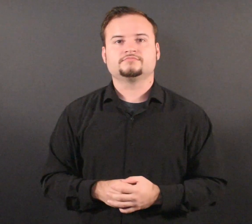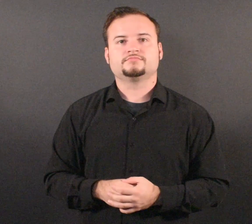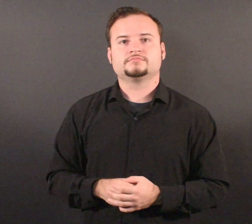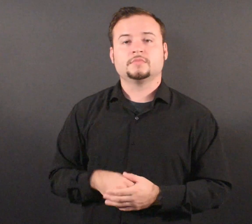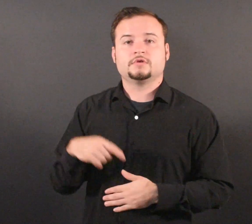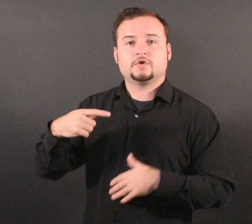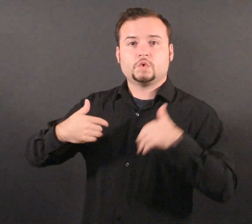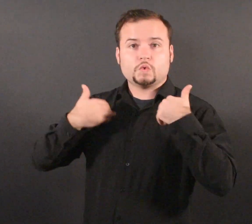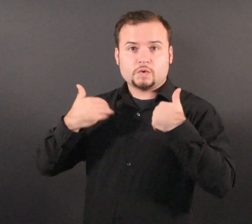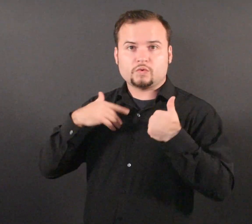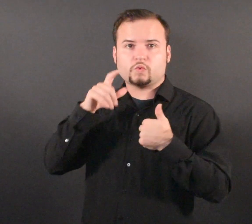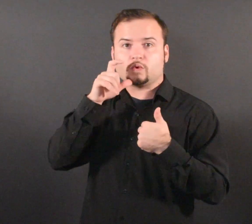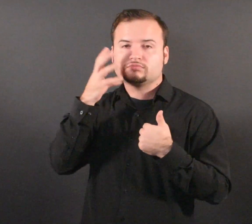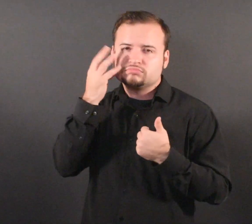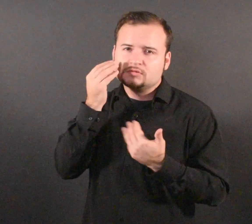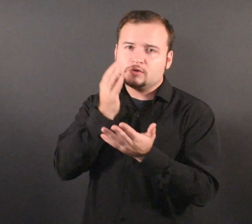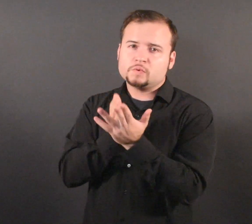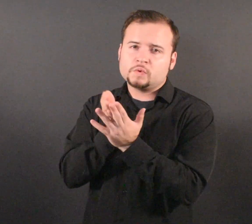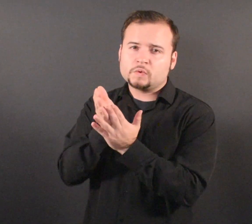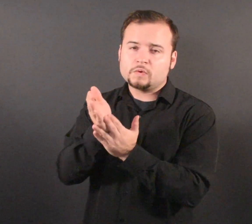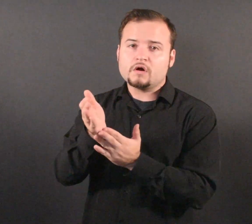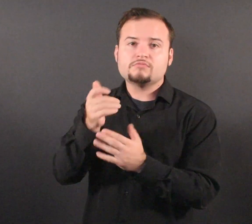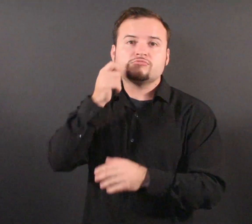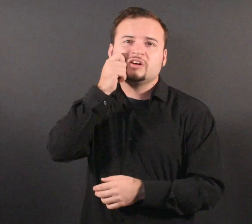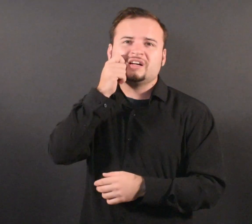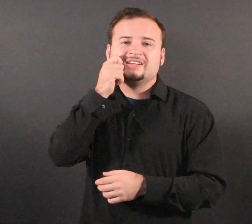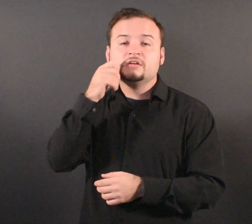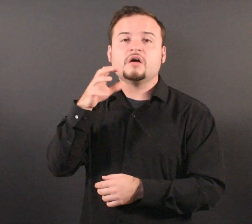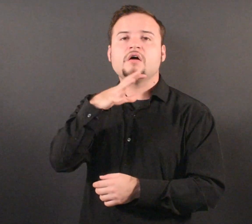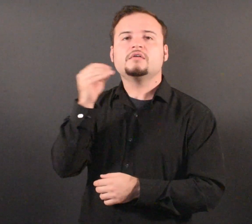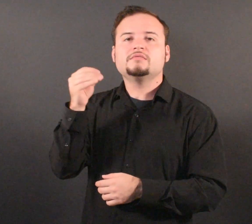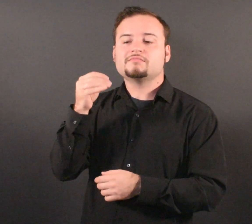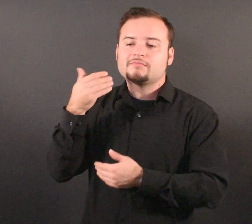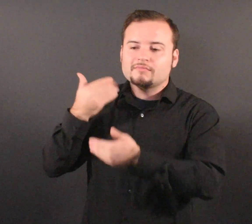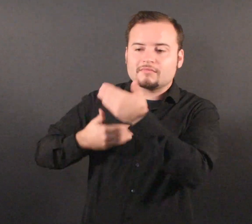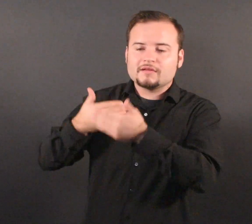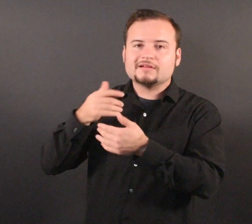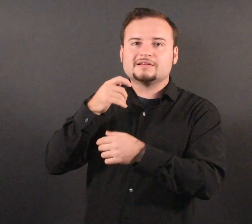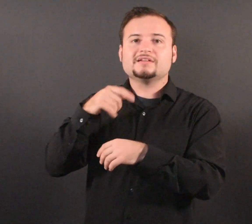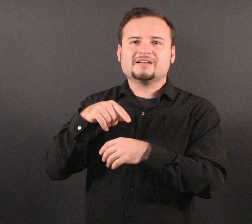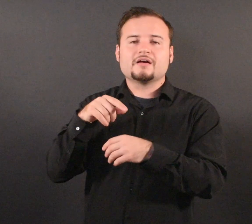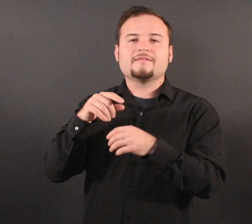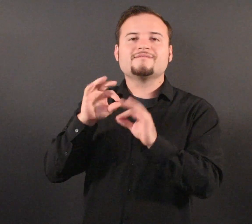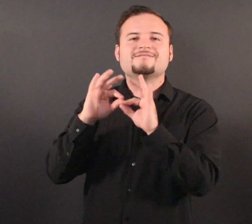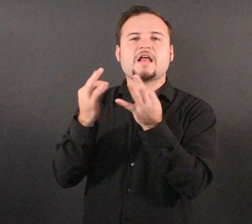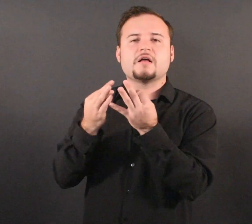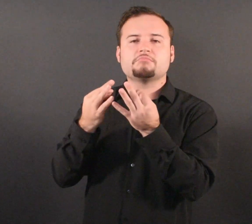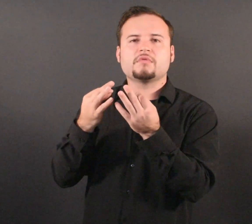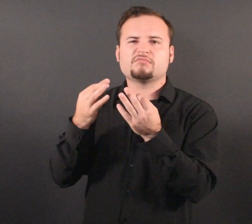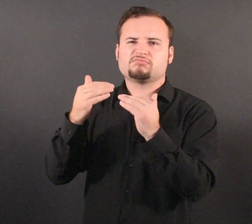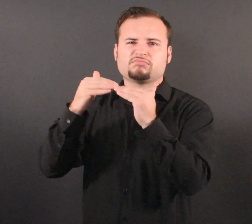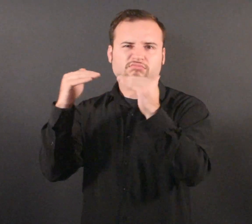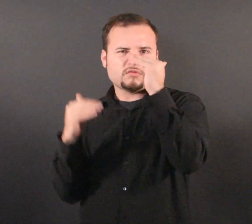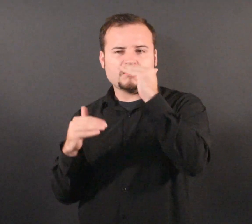and youth experiencing racial and equity disparities and